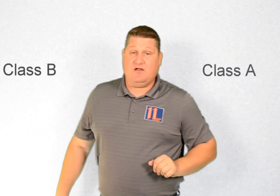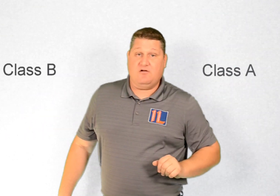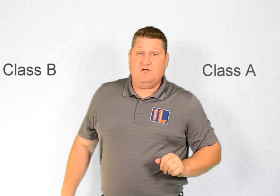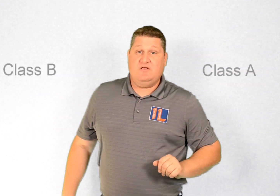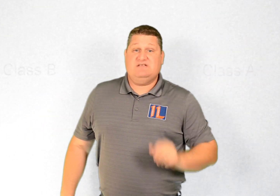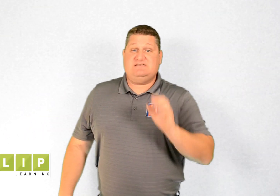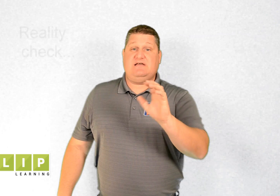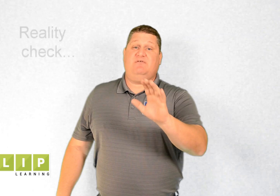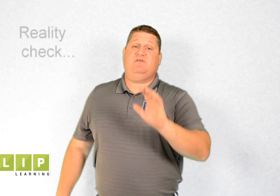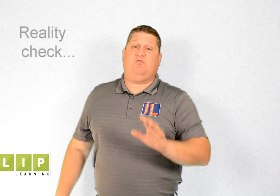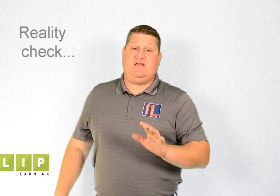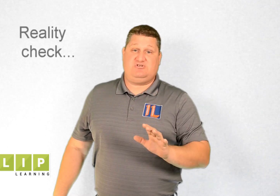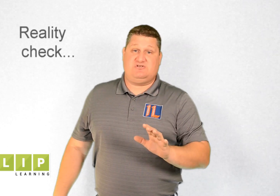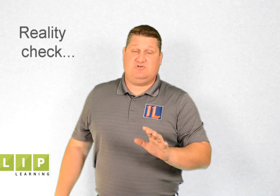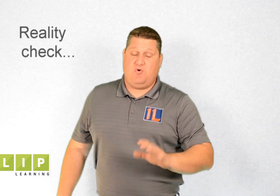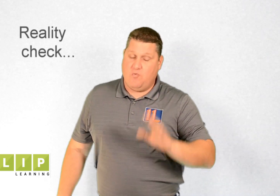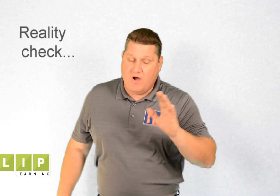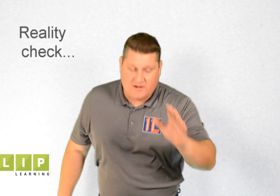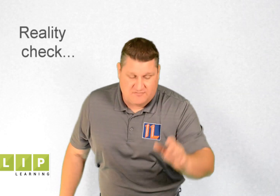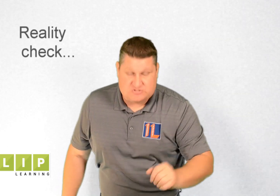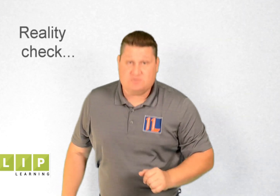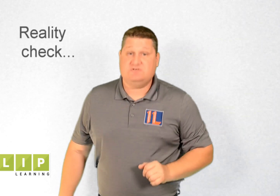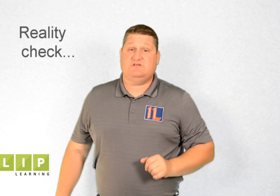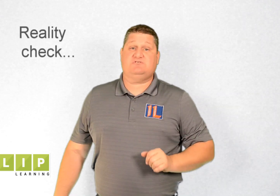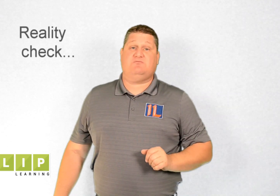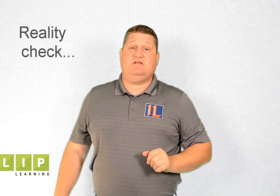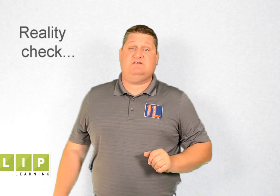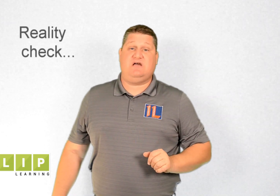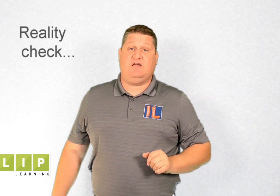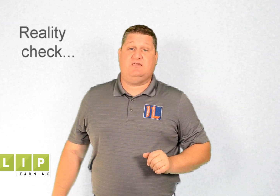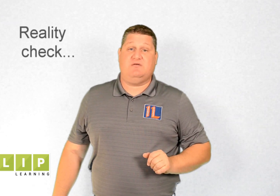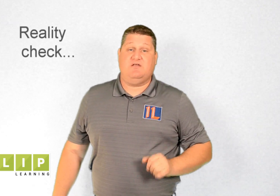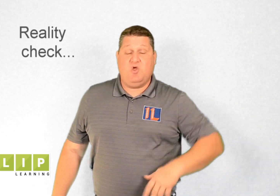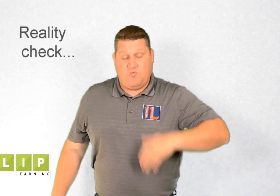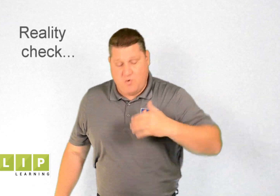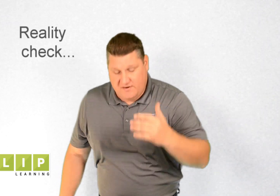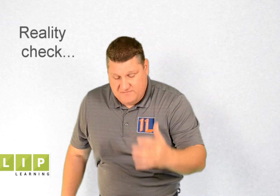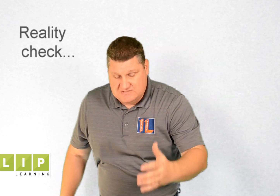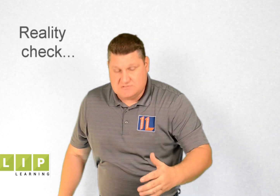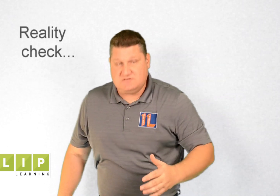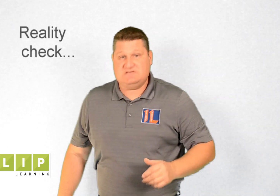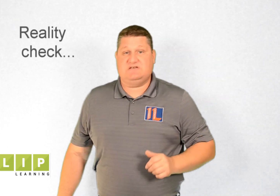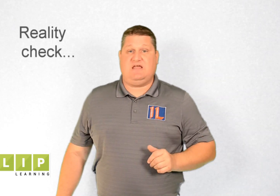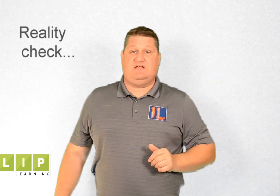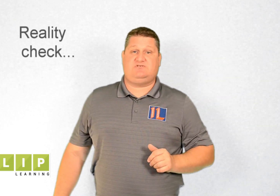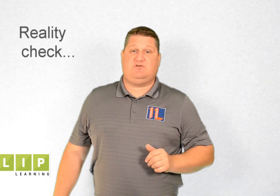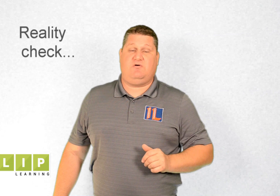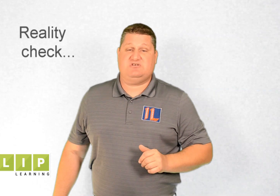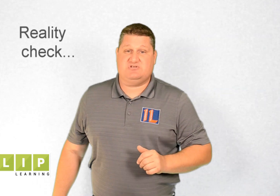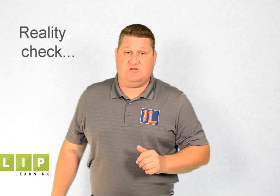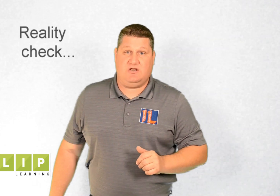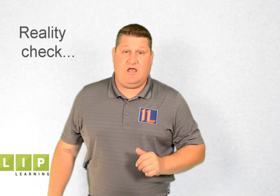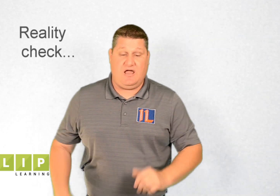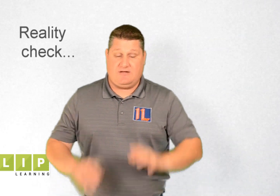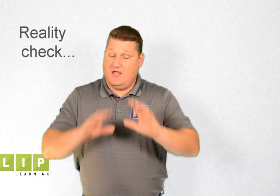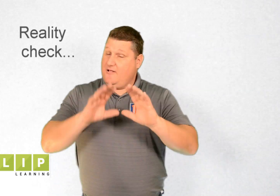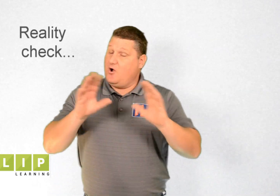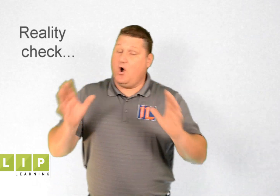hear some of the questions. What if a student doesn't read a document? What if the student didn't answer the questions online? All